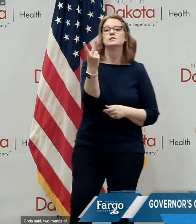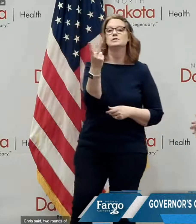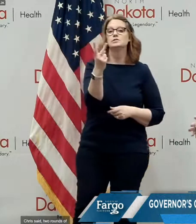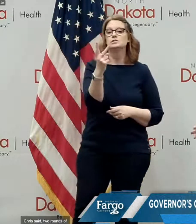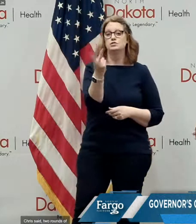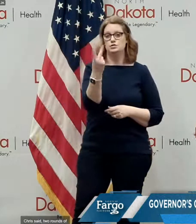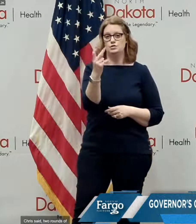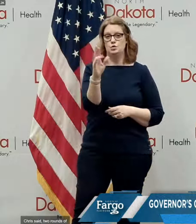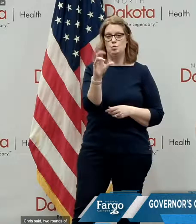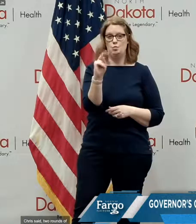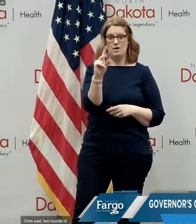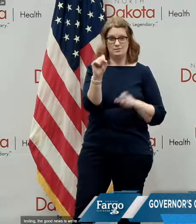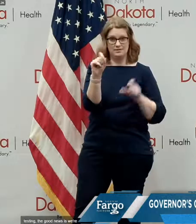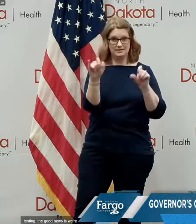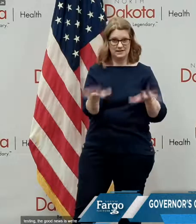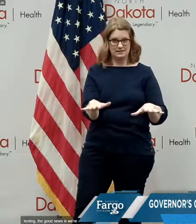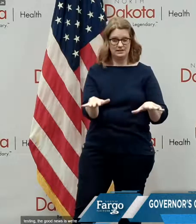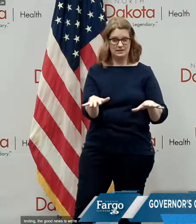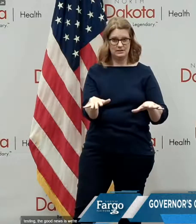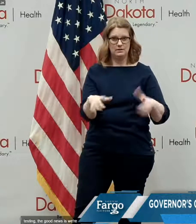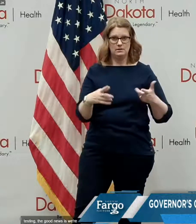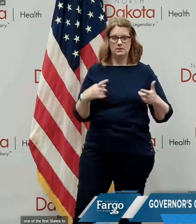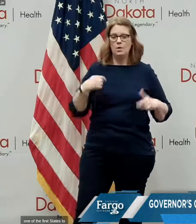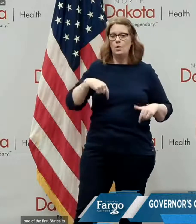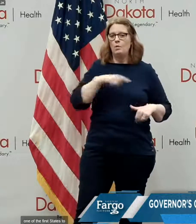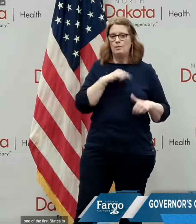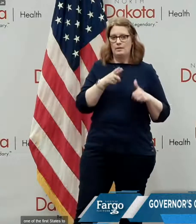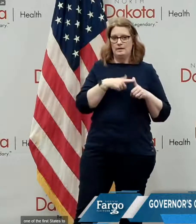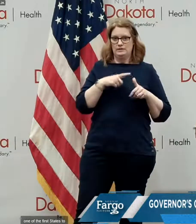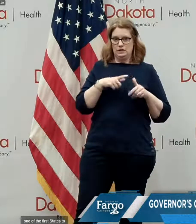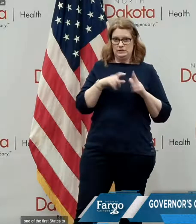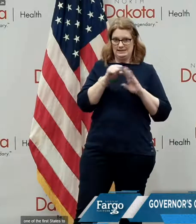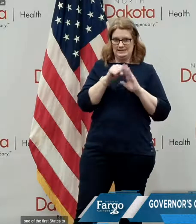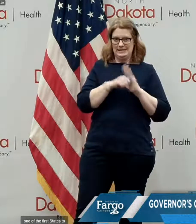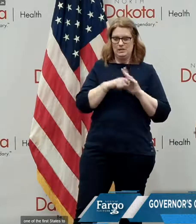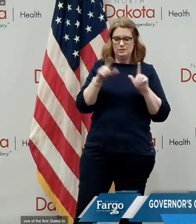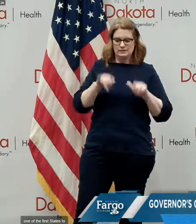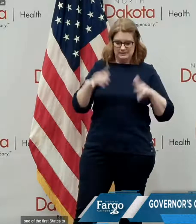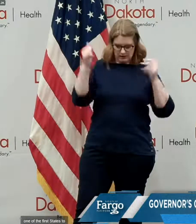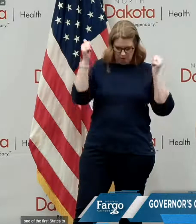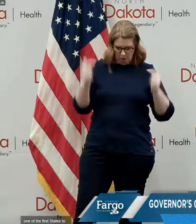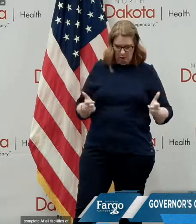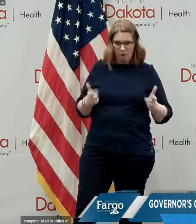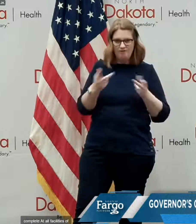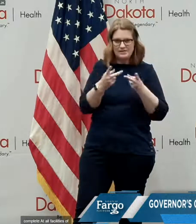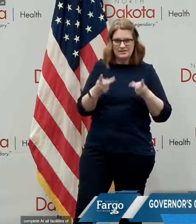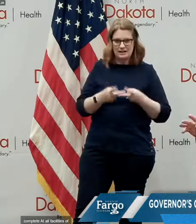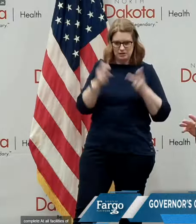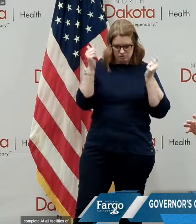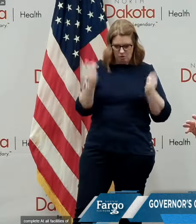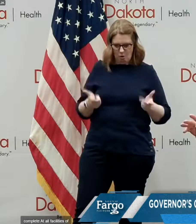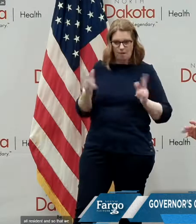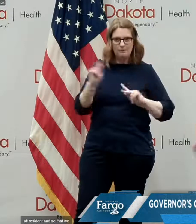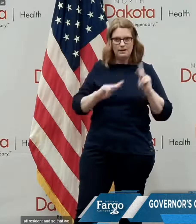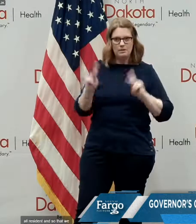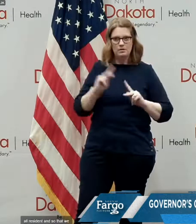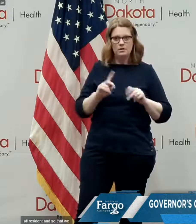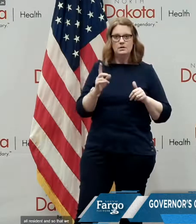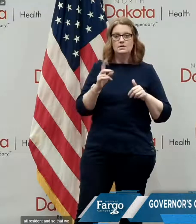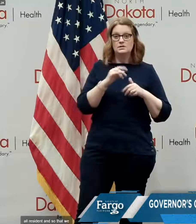is we were one of the first states to complete testing at all facilities of all residents, and so that we know the first round is